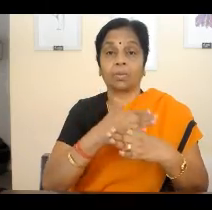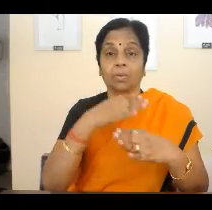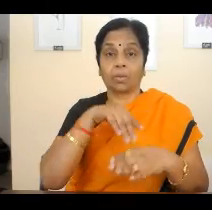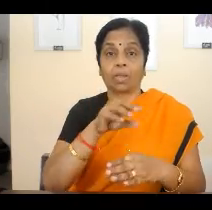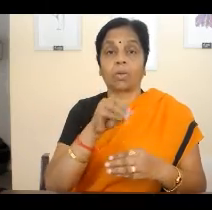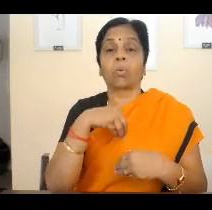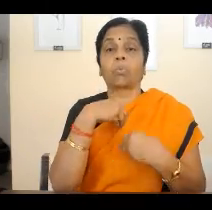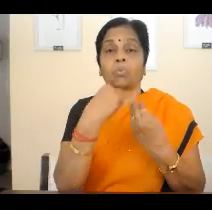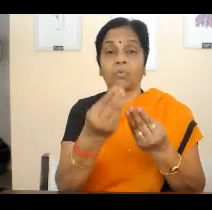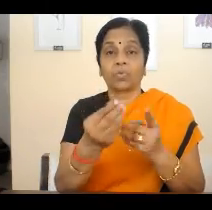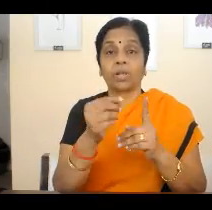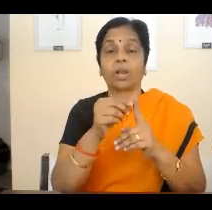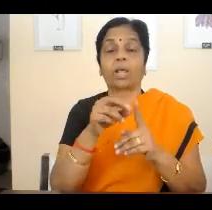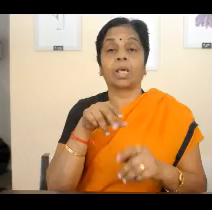must provide reasonable accommodation